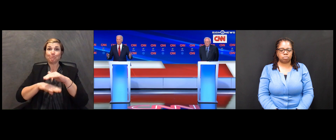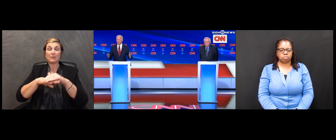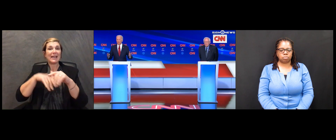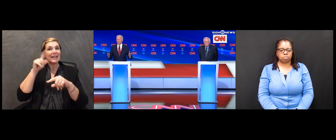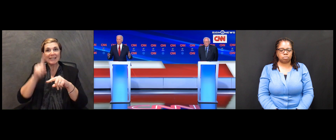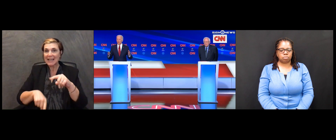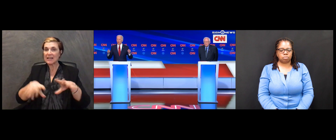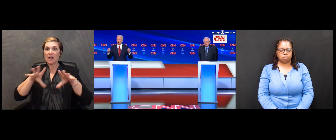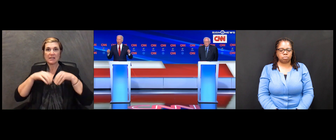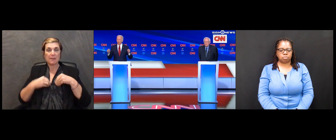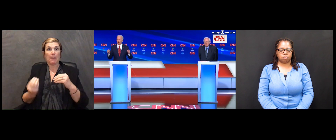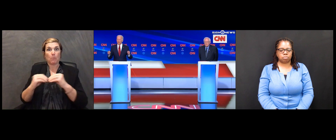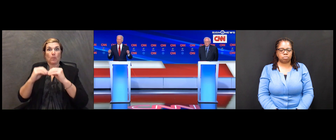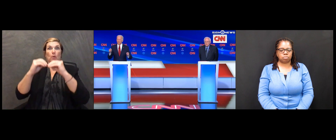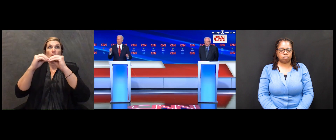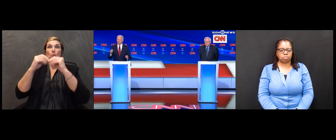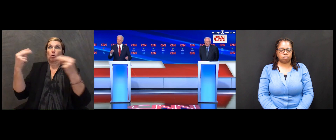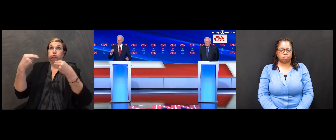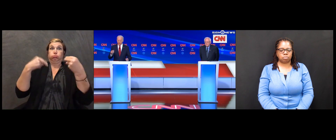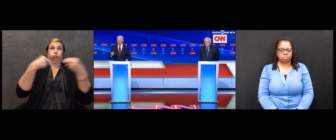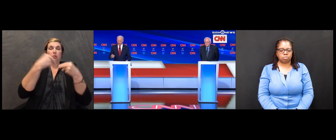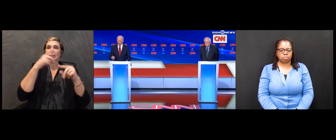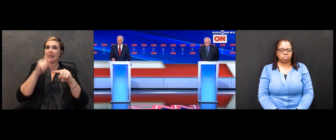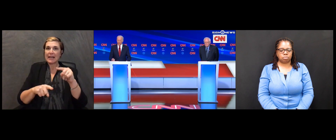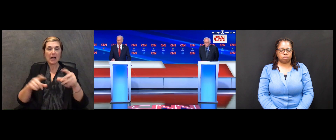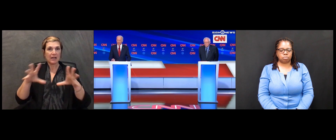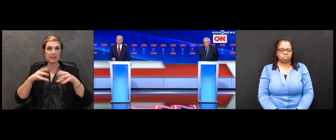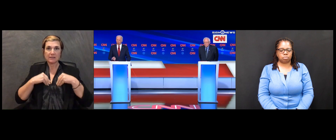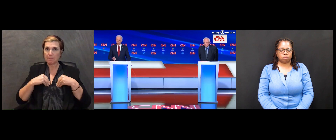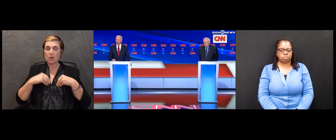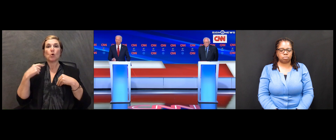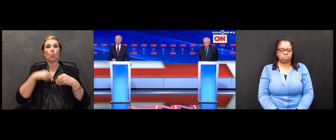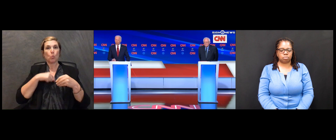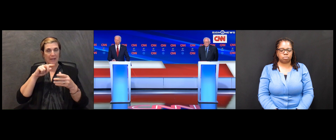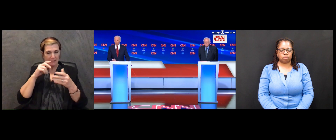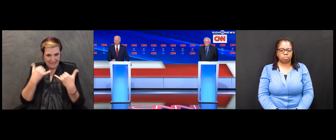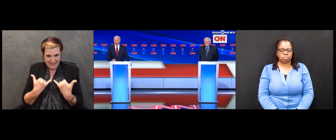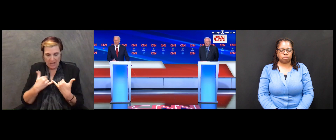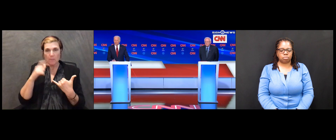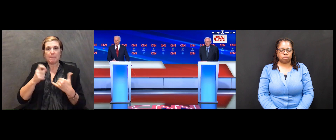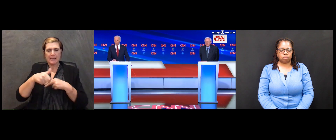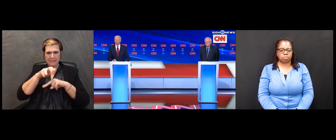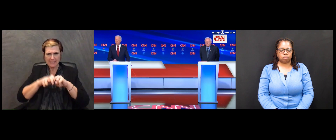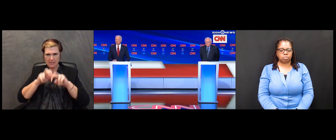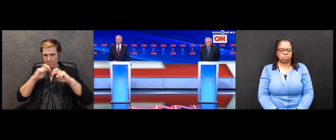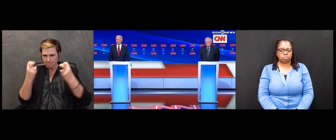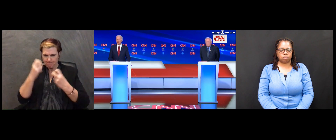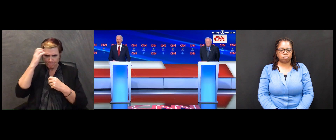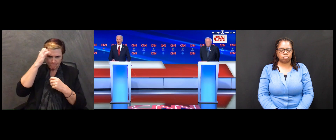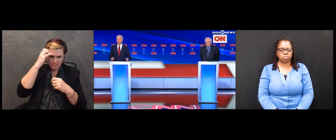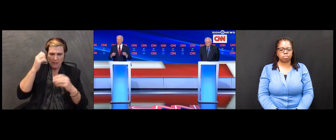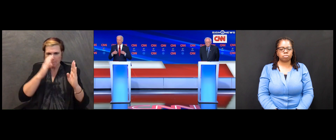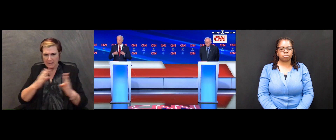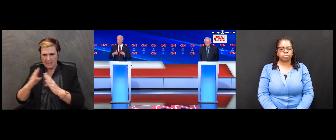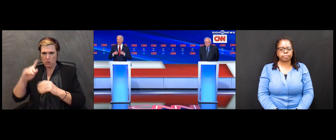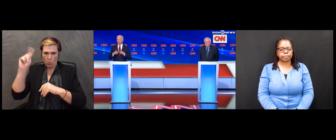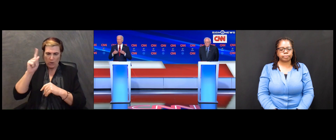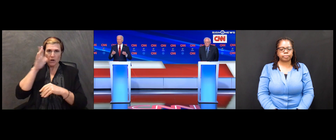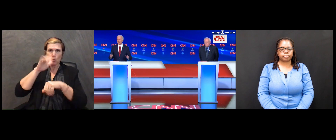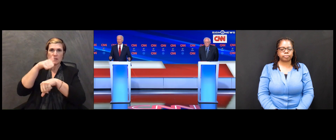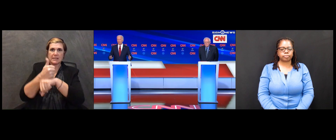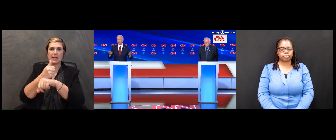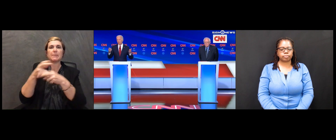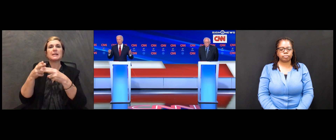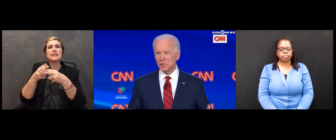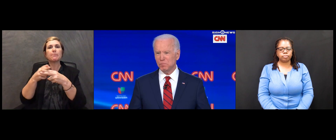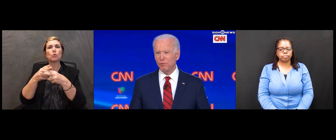to come. So we should already be sitting down and planning where we're going to put these temporary hospitals. And we can do that. We